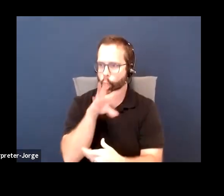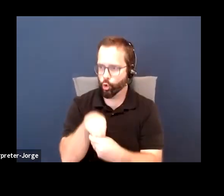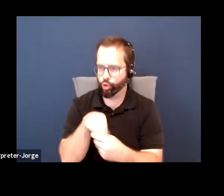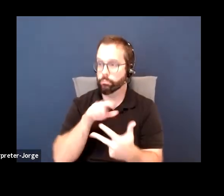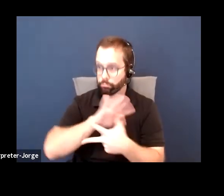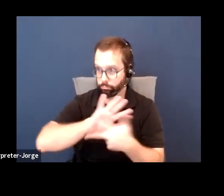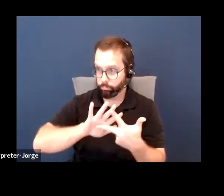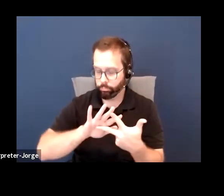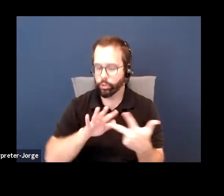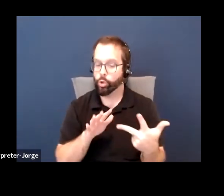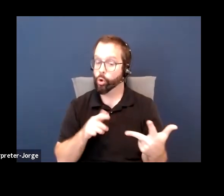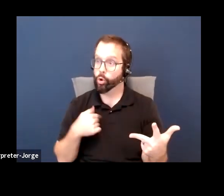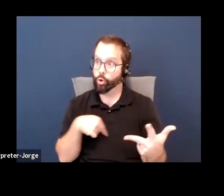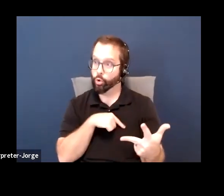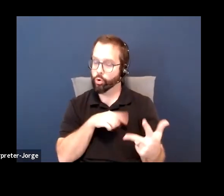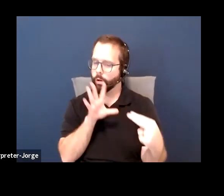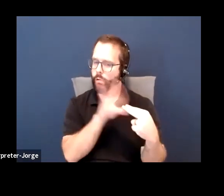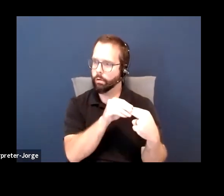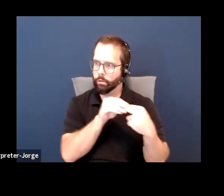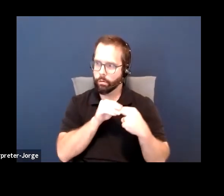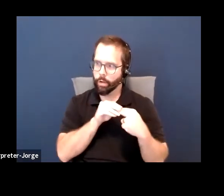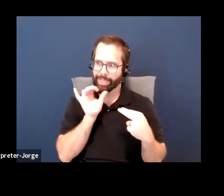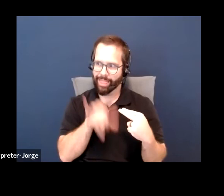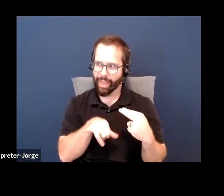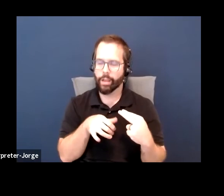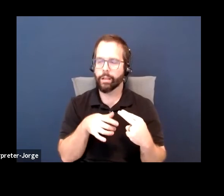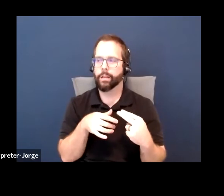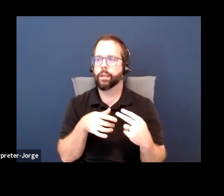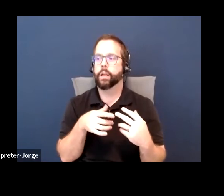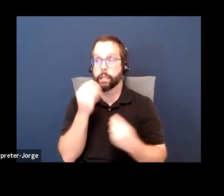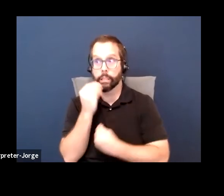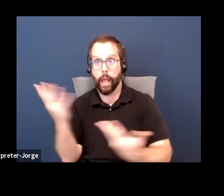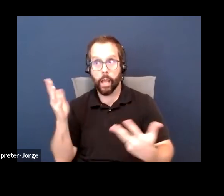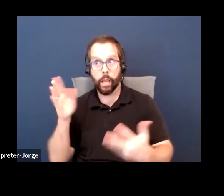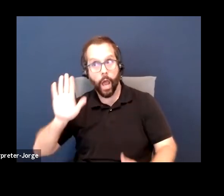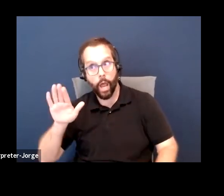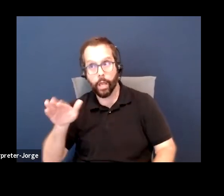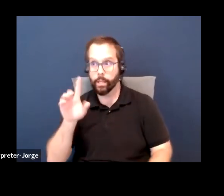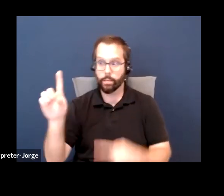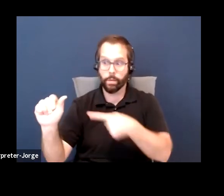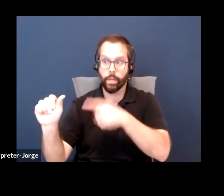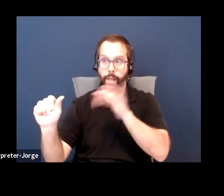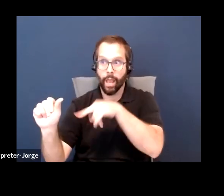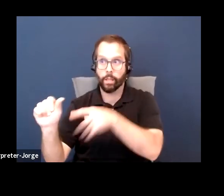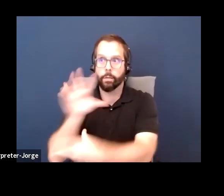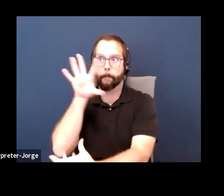can come alongside that and let people know that disability is a part of human